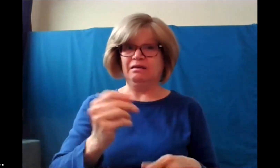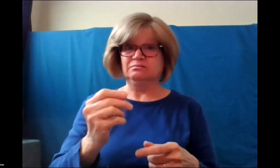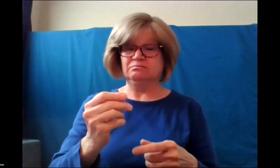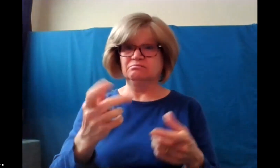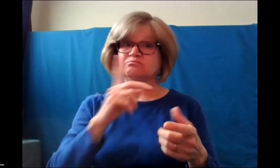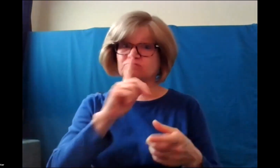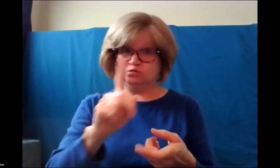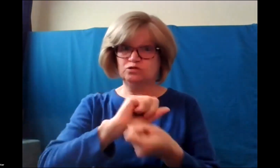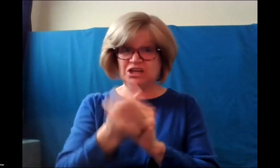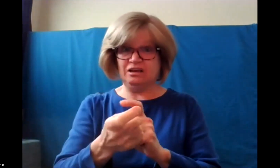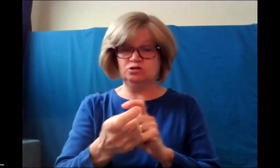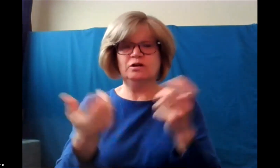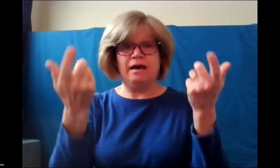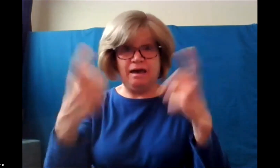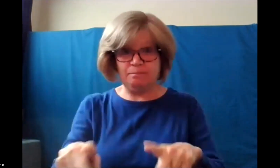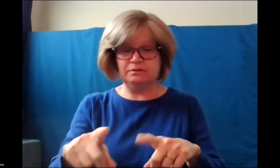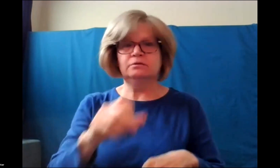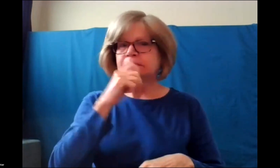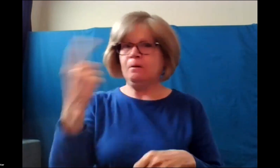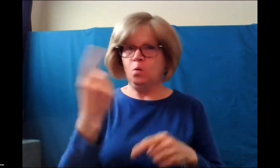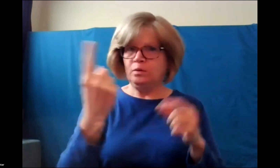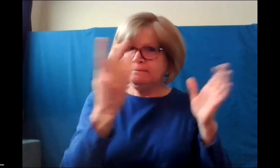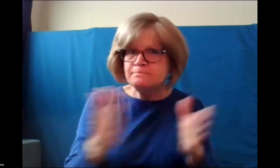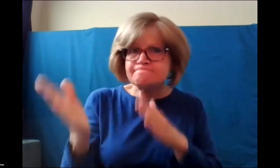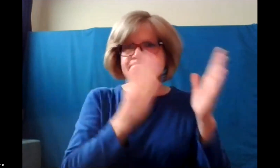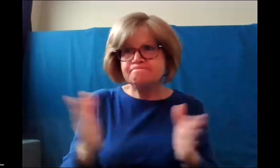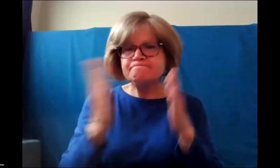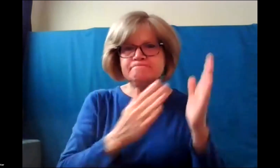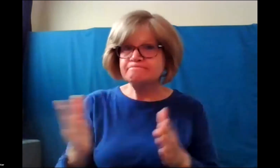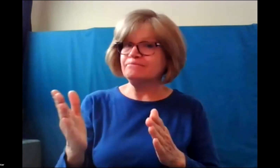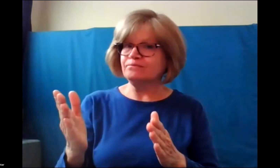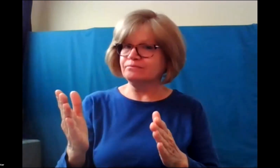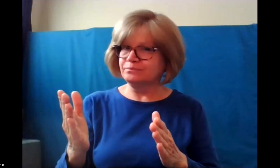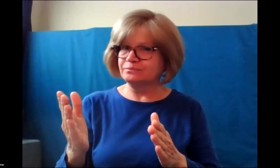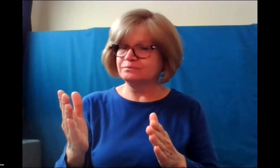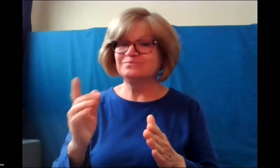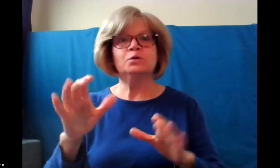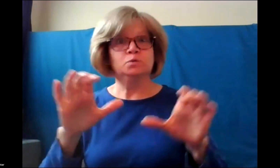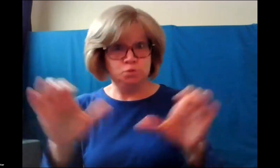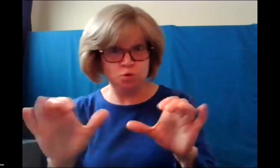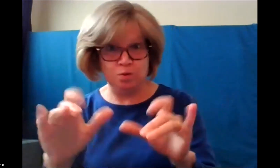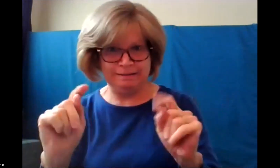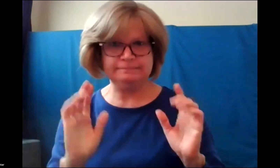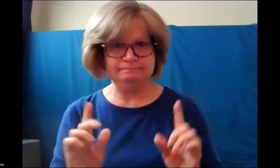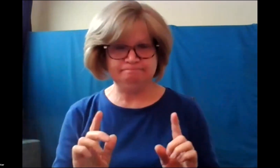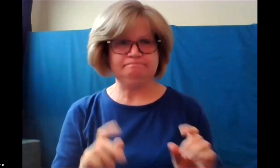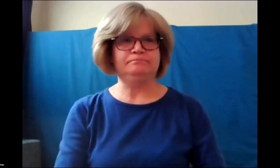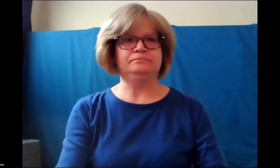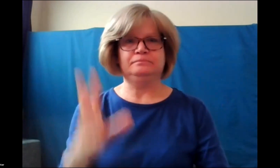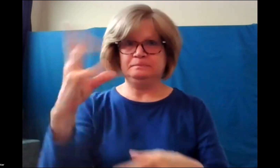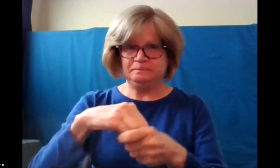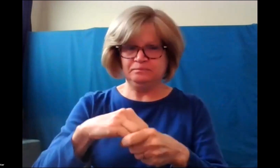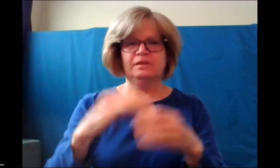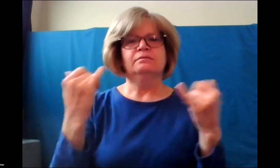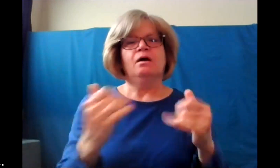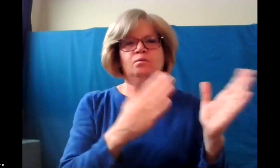life? It's not just preparation and planning, but doing it. Let's take this time to